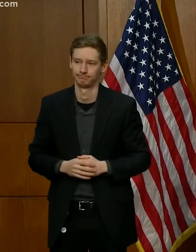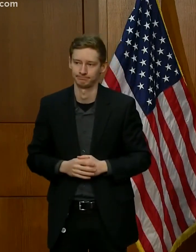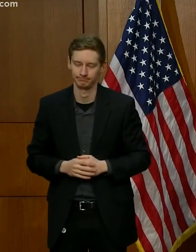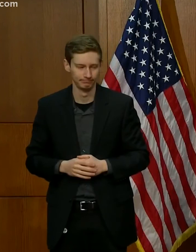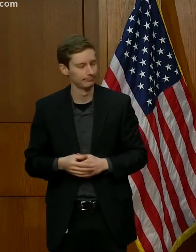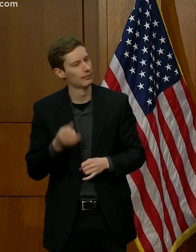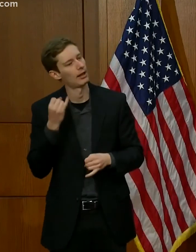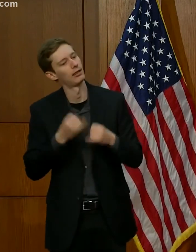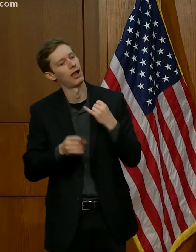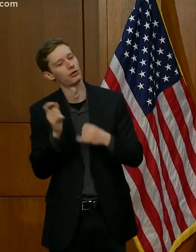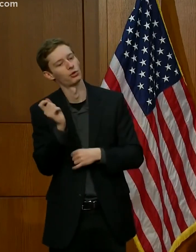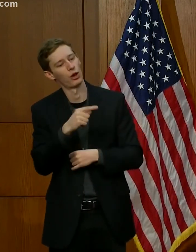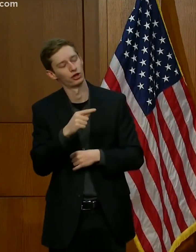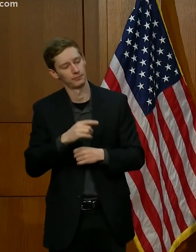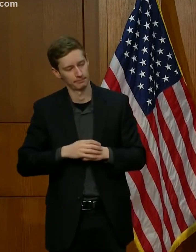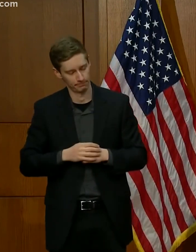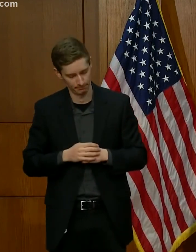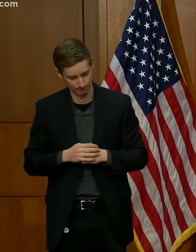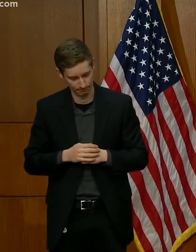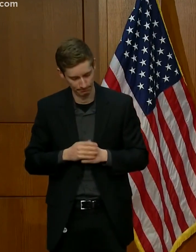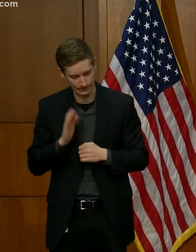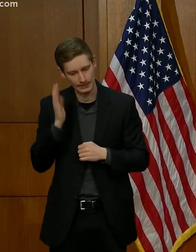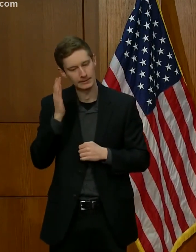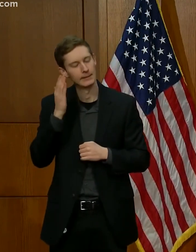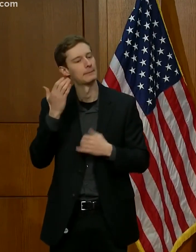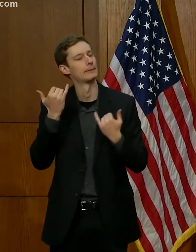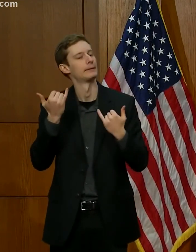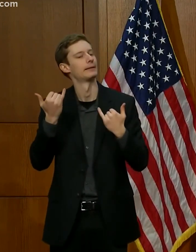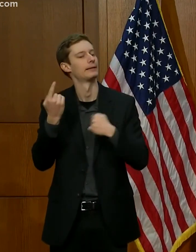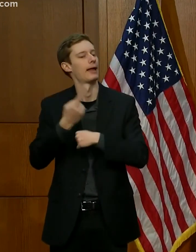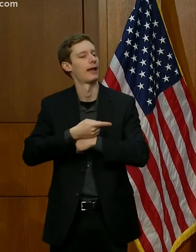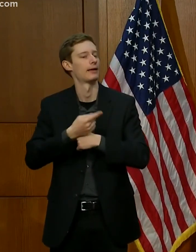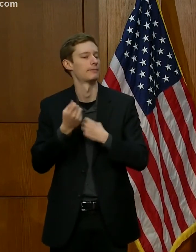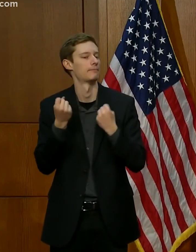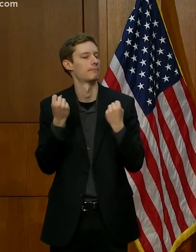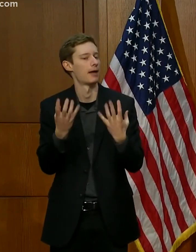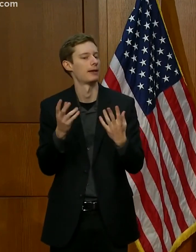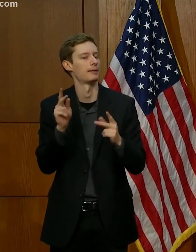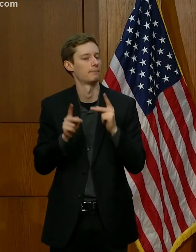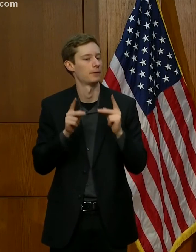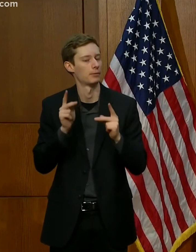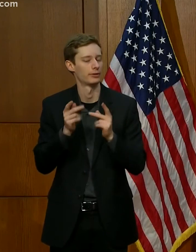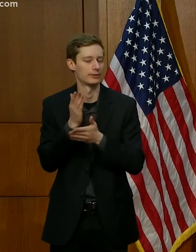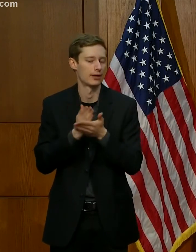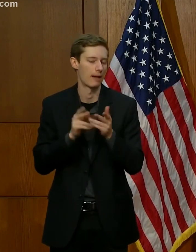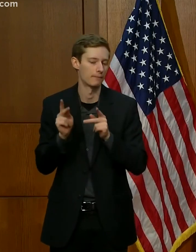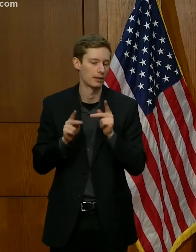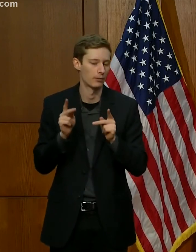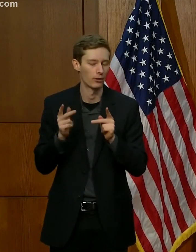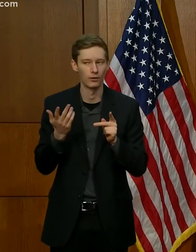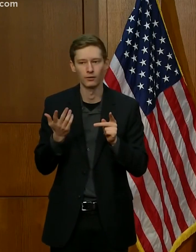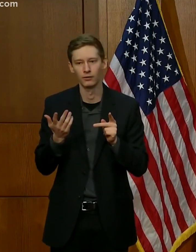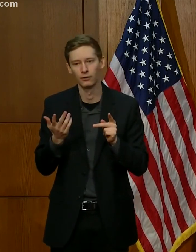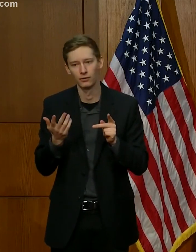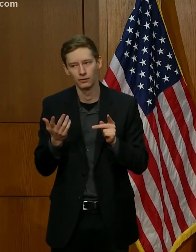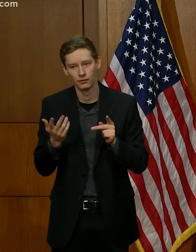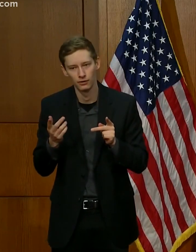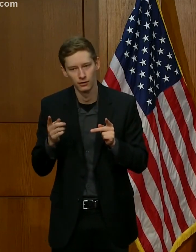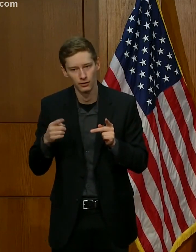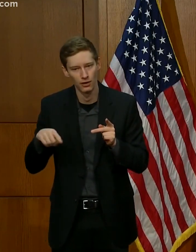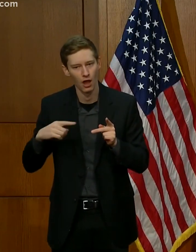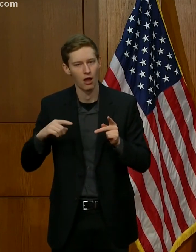And lastly, Governor, there seems to be a number of folks who almost boastfully say that they're